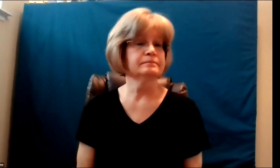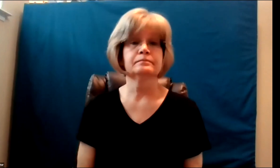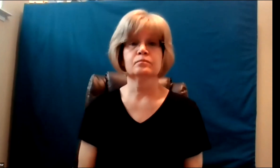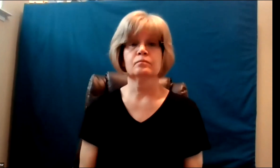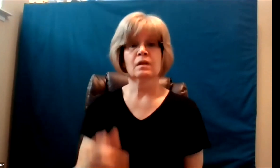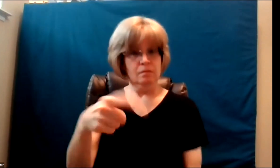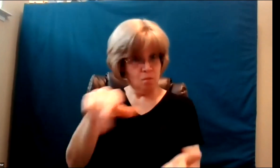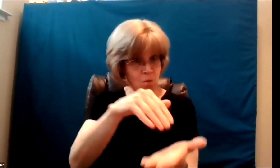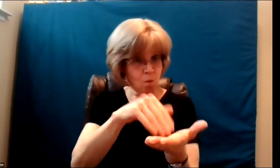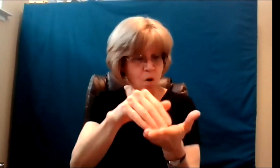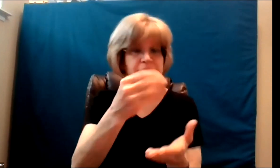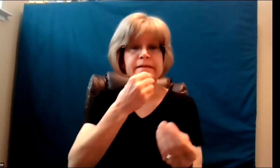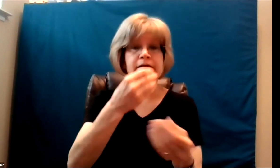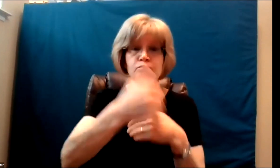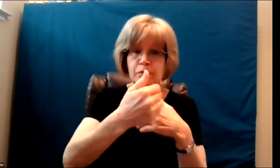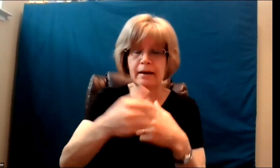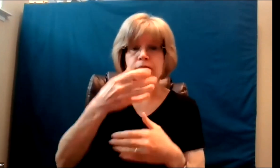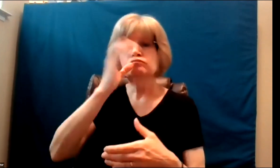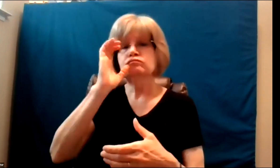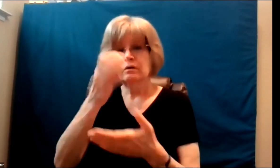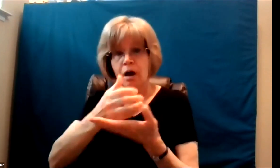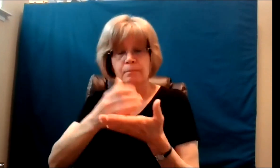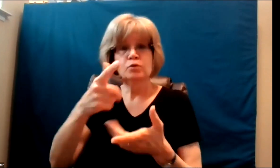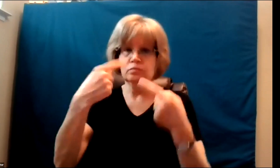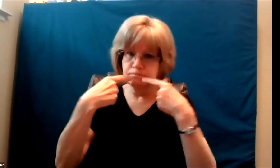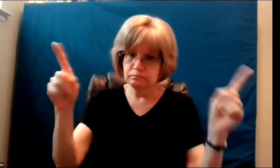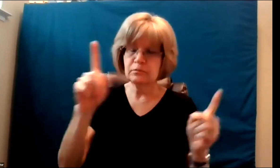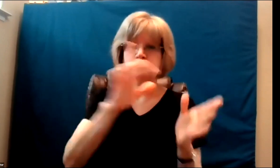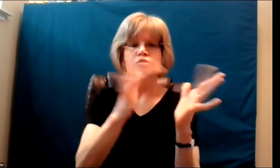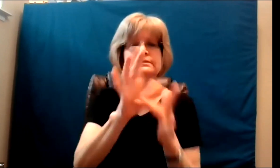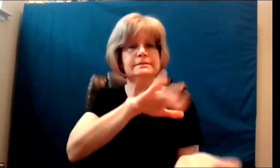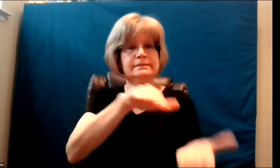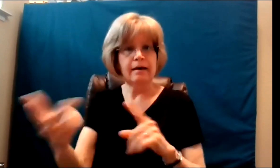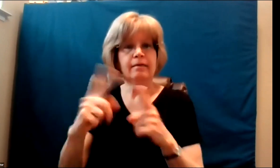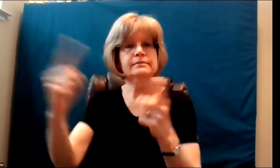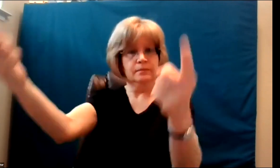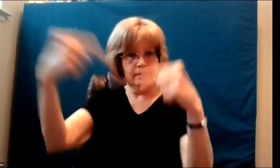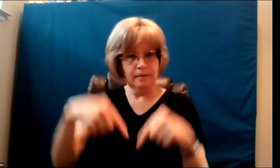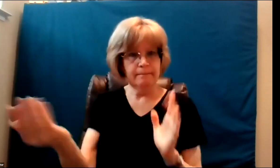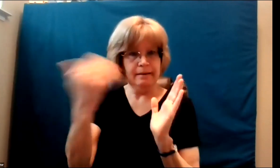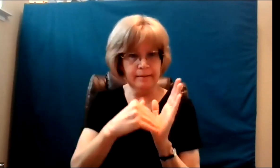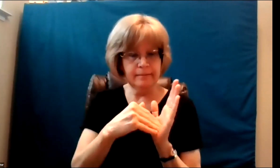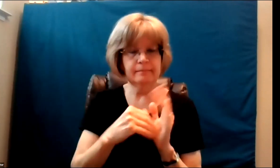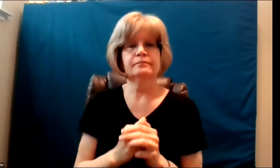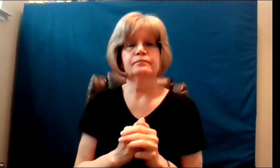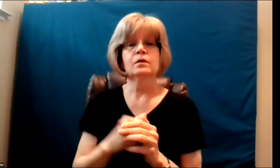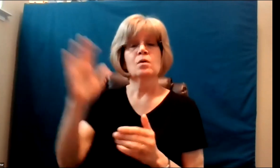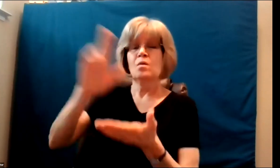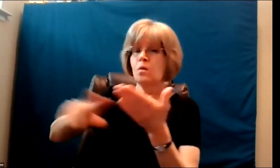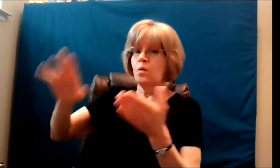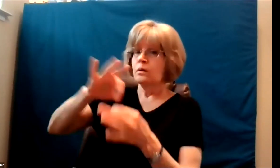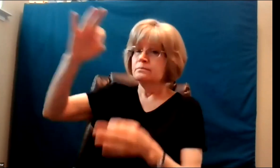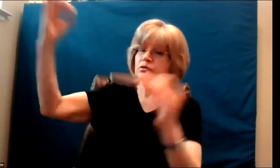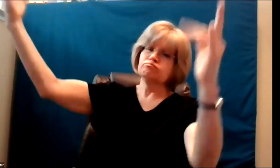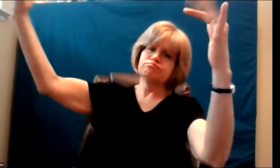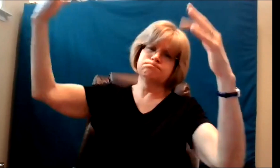For as often as you eat this bread and drink this cup, you proclaim the Lord's death until he comes. Pour out your Holy Spirit